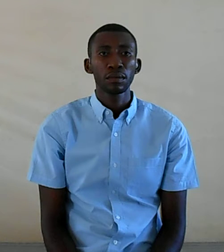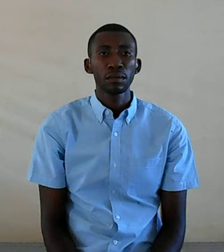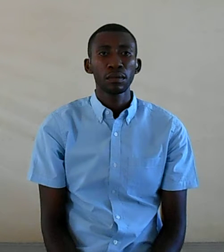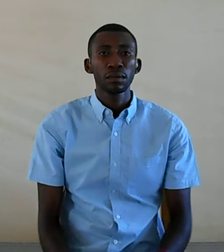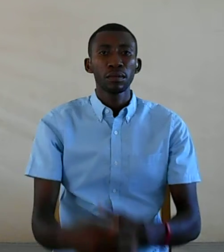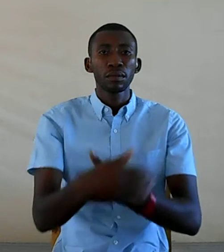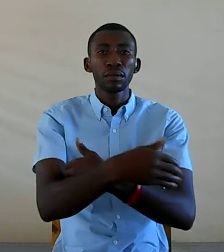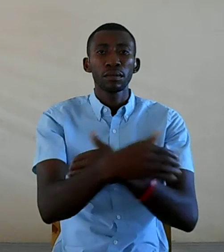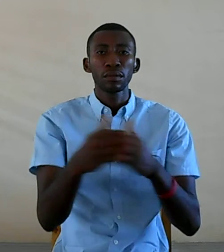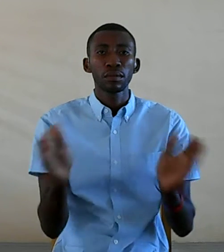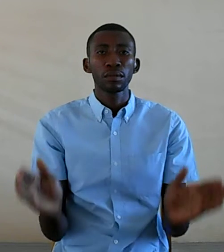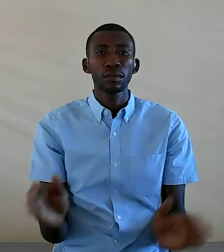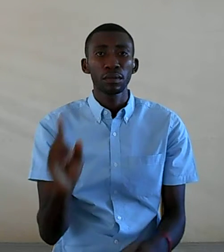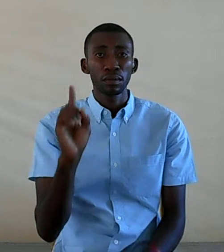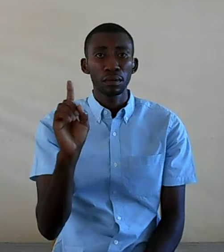Pièce.